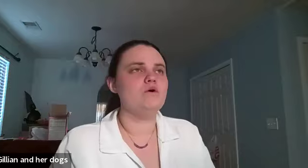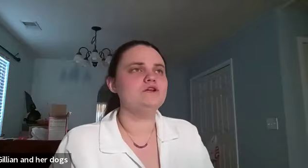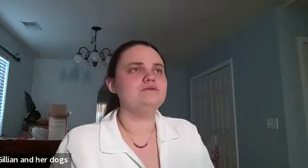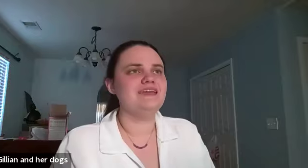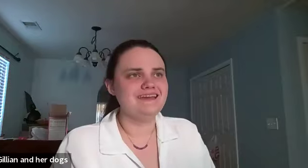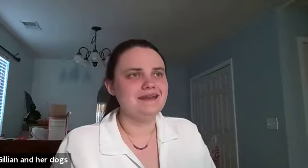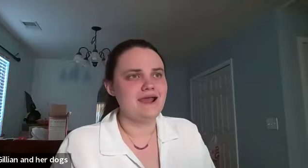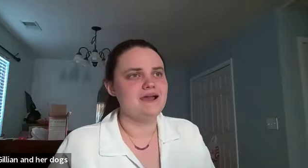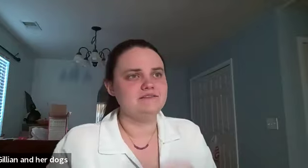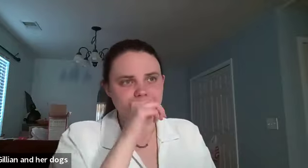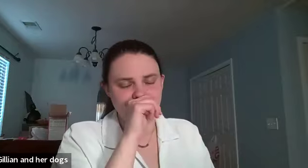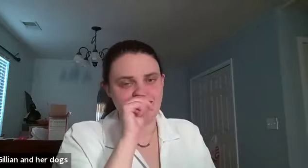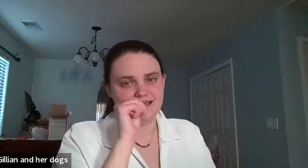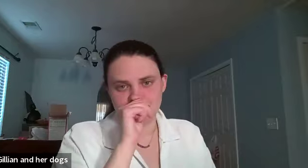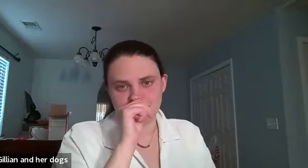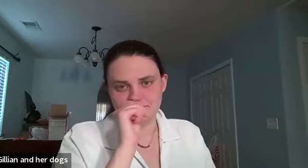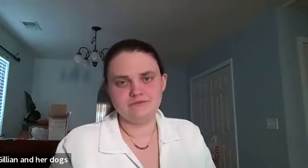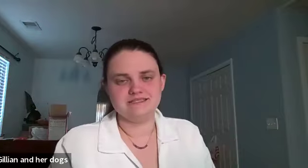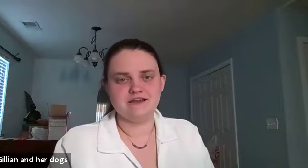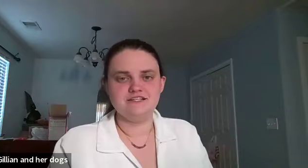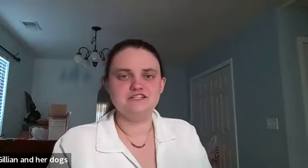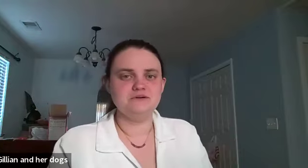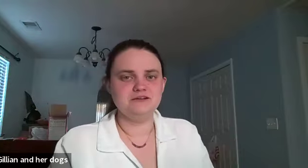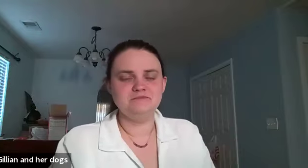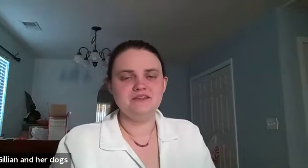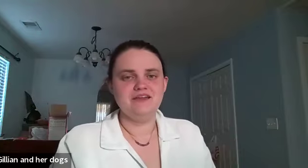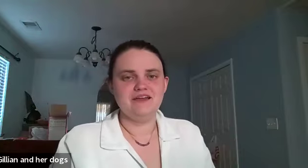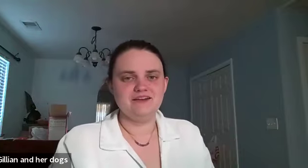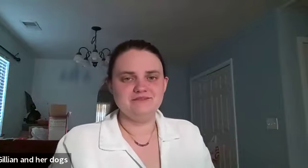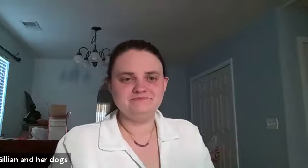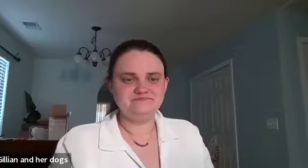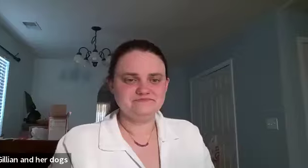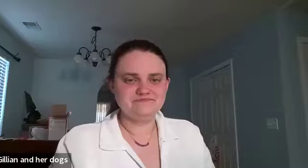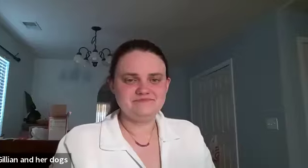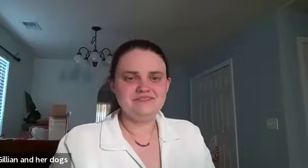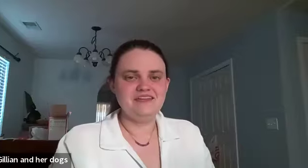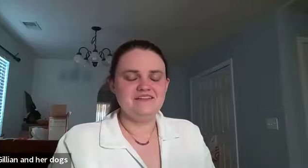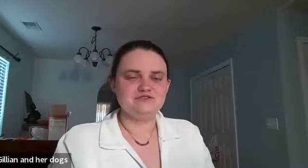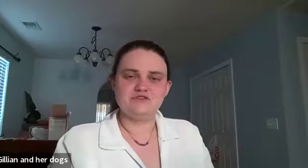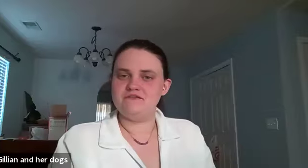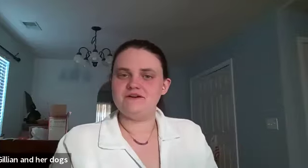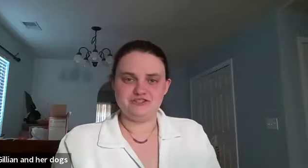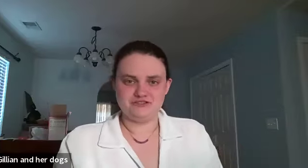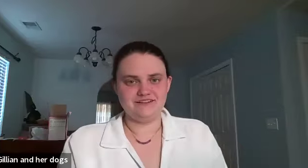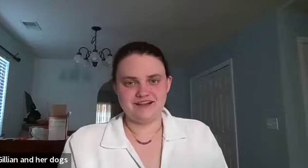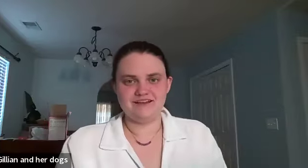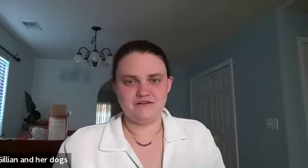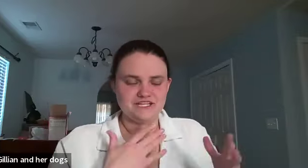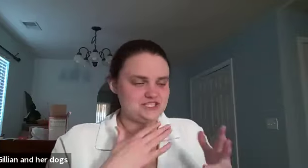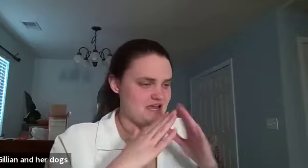or you can add like the animal sign to it. Um, this was a very interesting conversation to